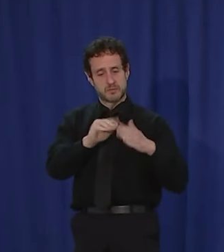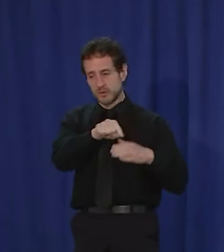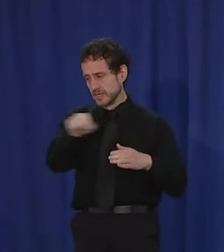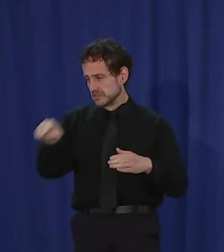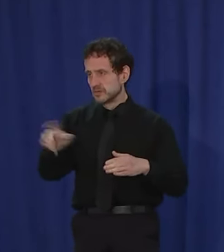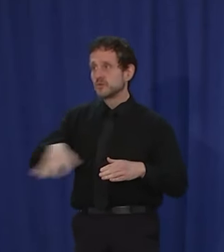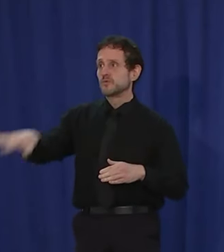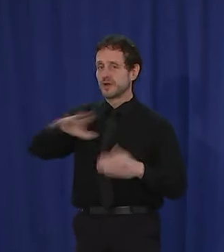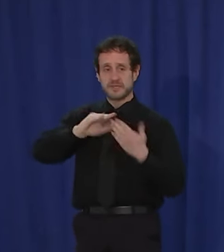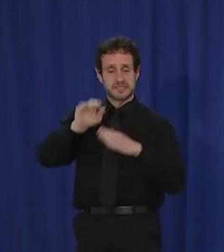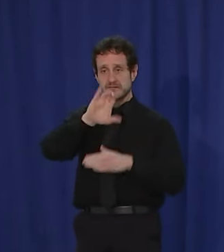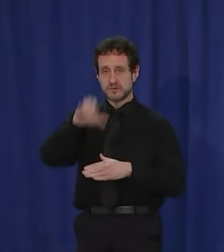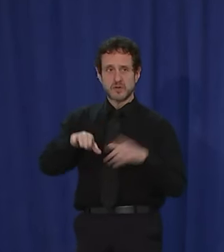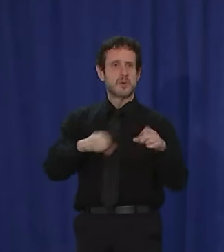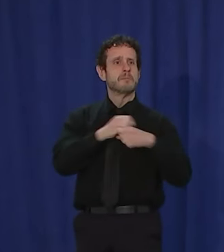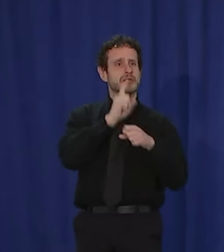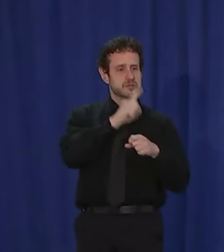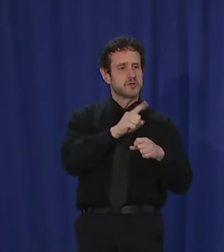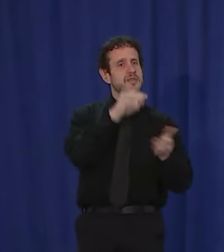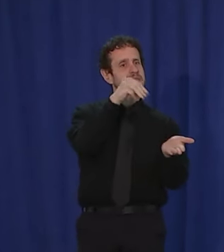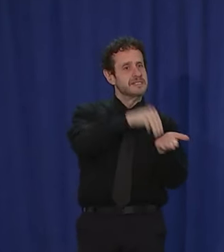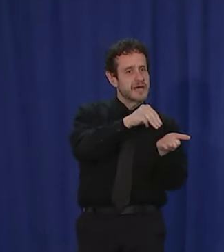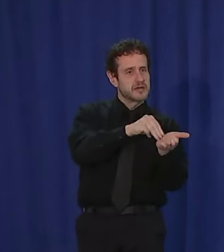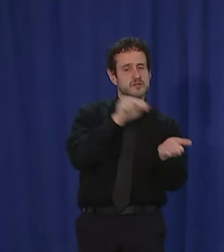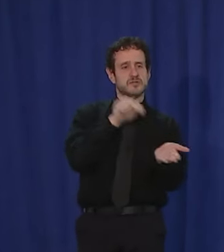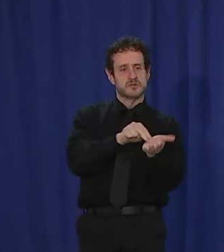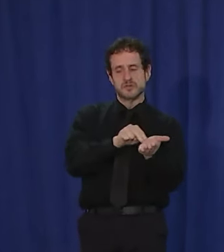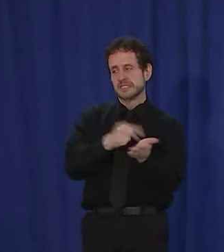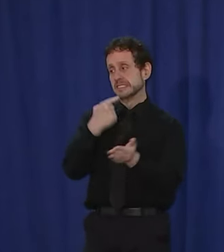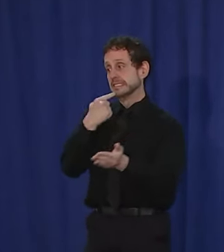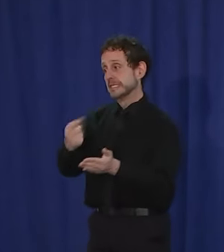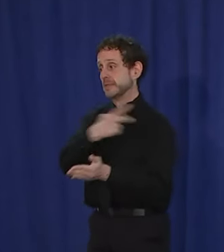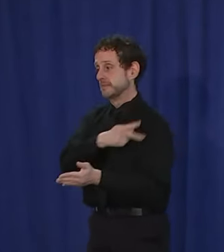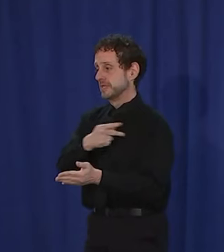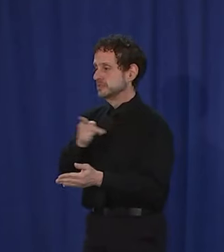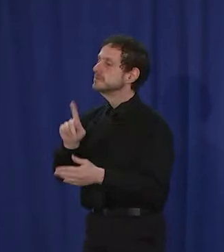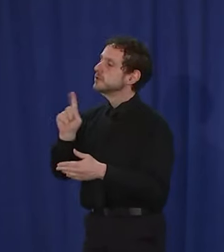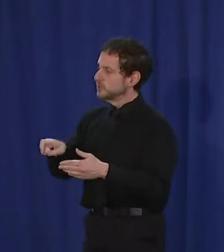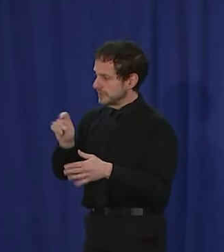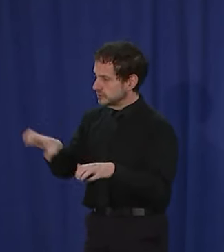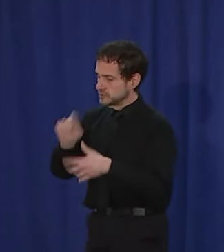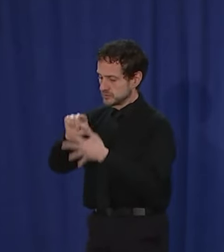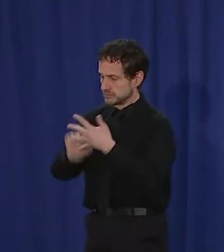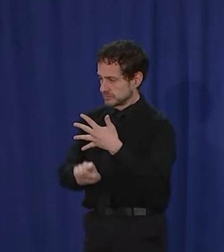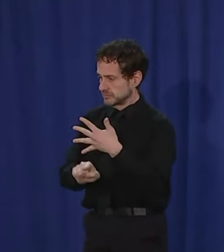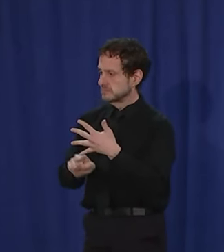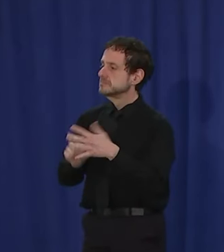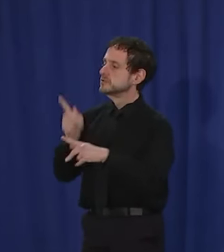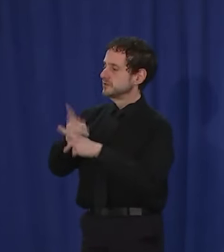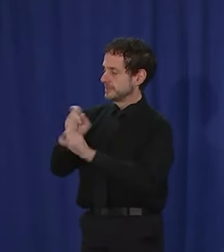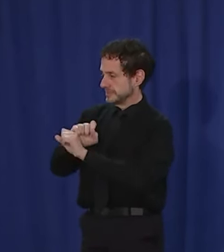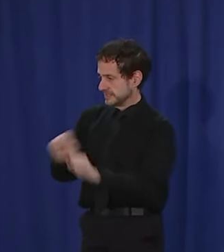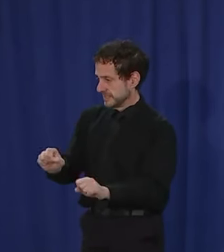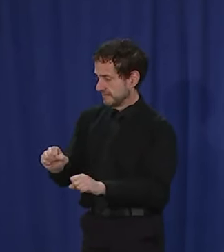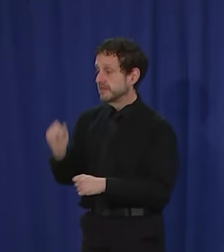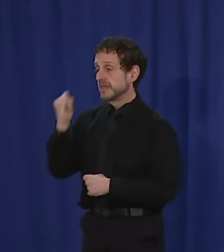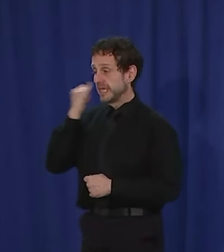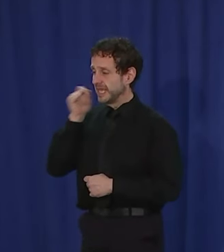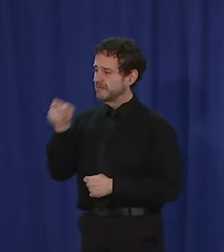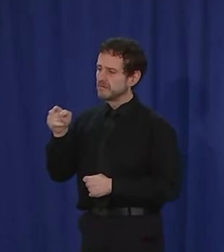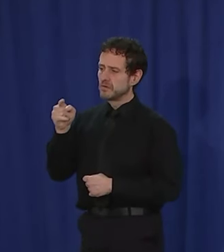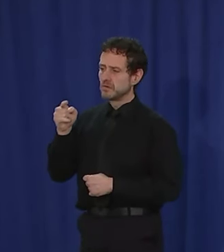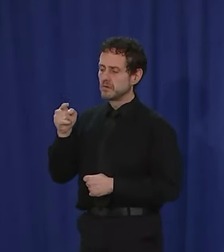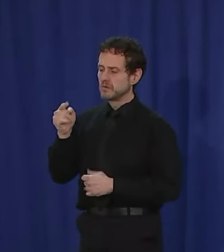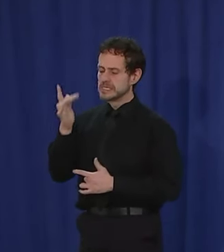that they are advising their patients about the things that they should do to stay safe, and that if they do